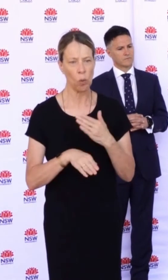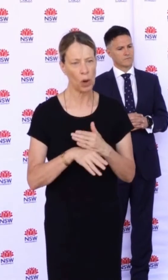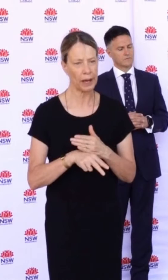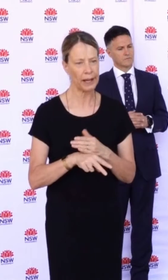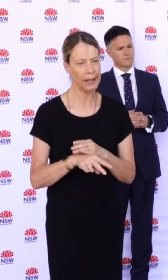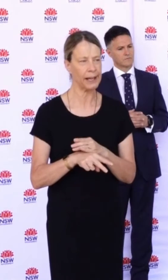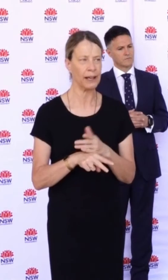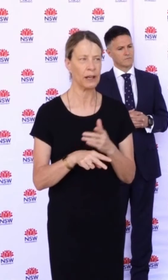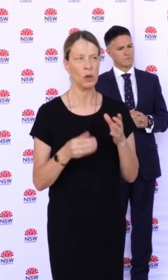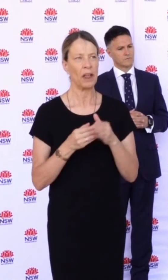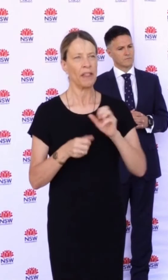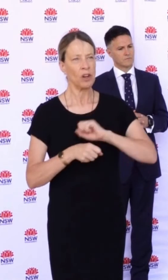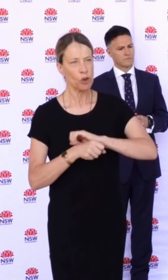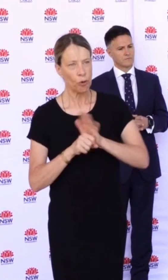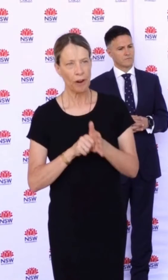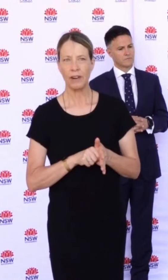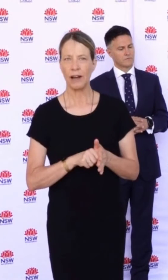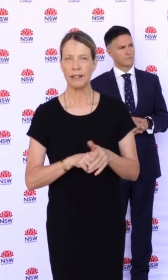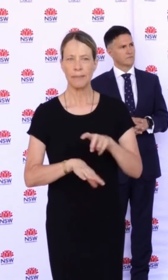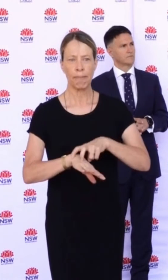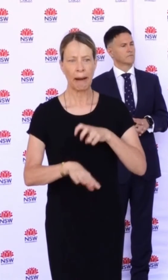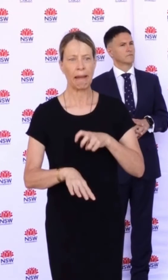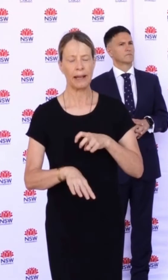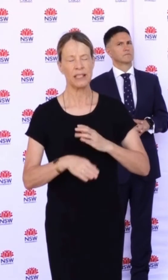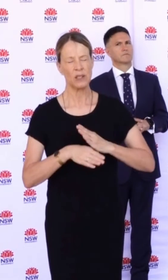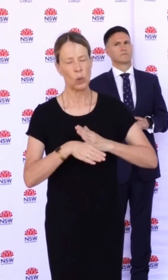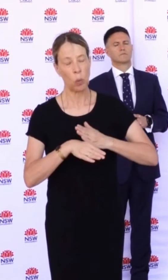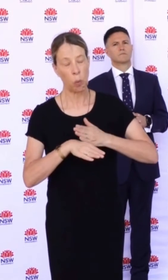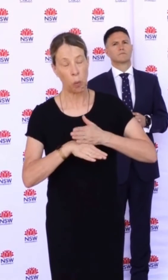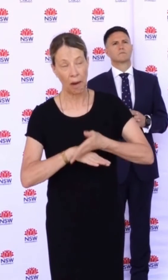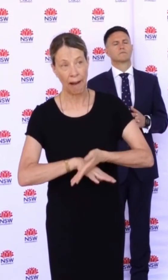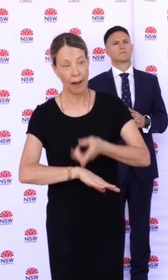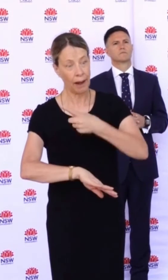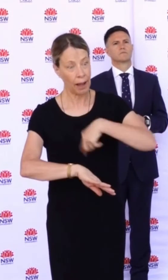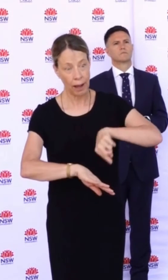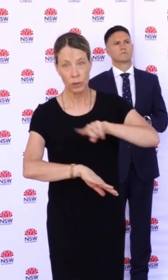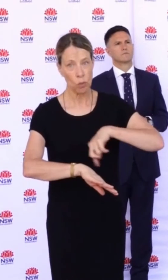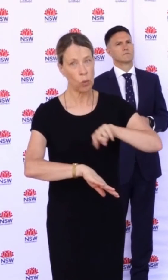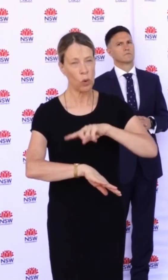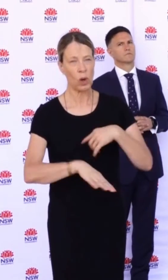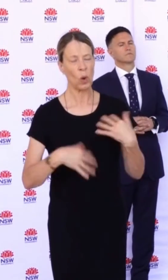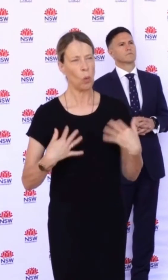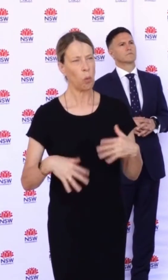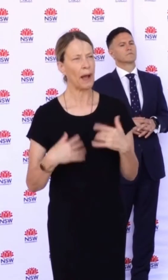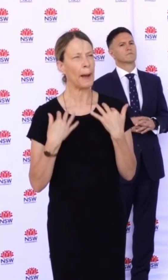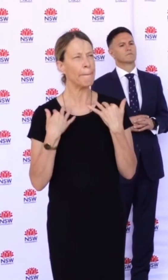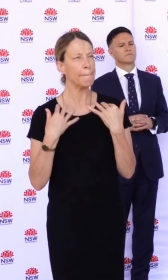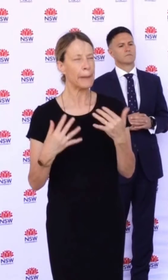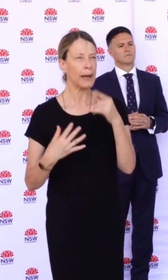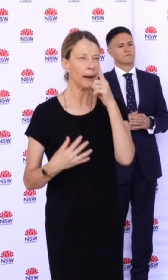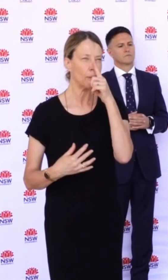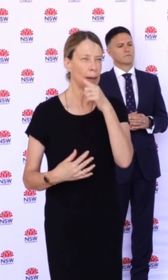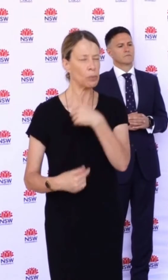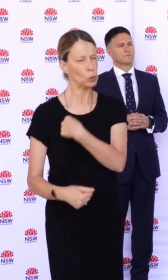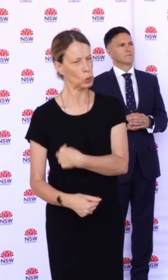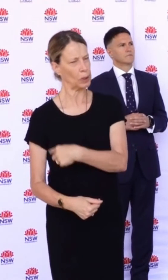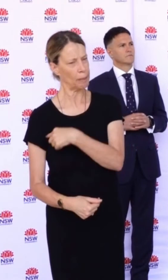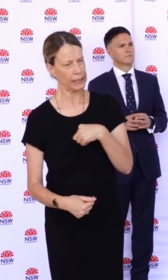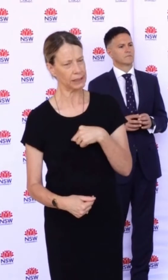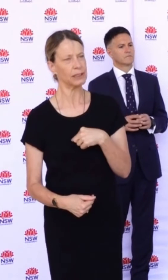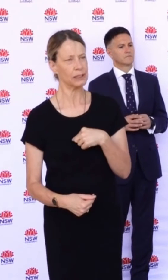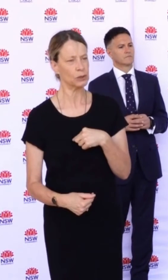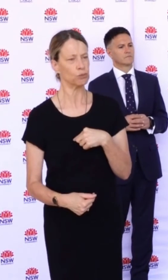health hotels and the police hotels are doing an excellent job. And I want to add, actually, since I've been asked, I want to thank, I